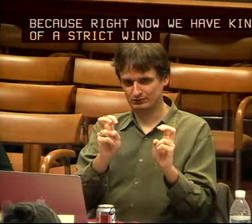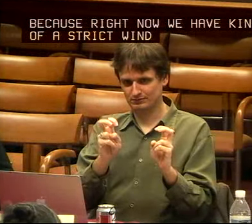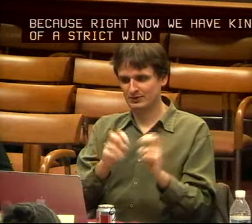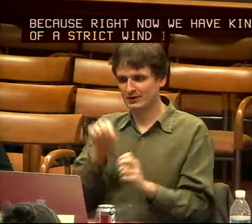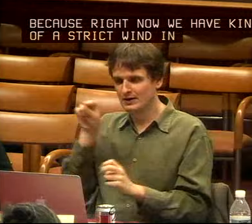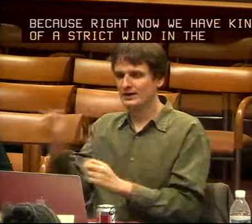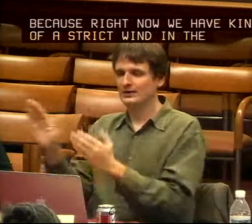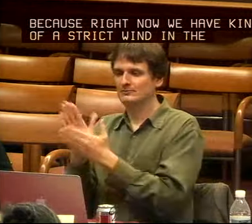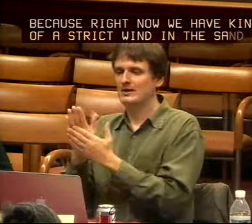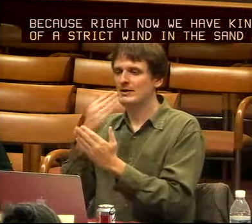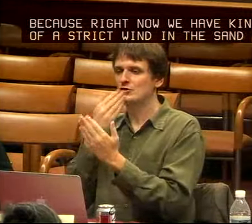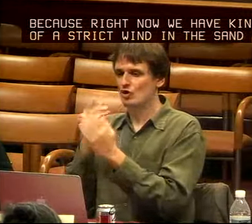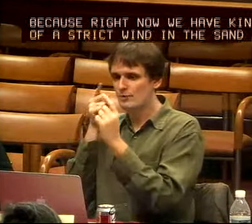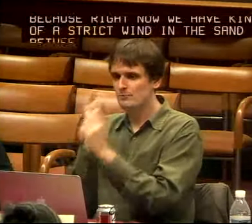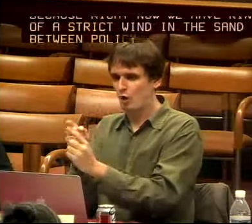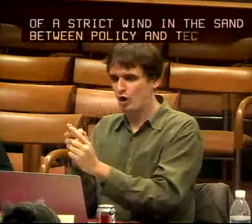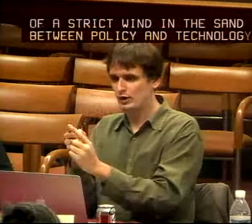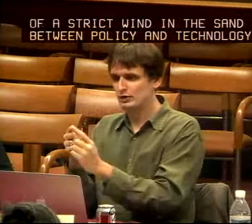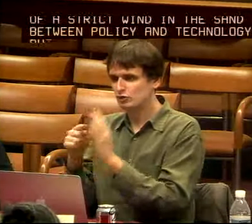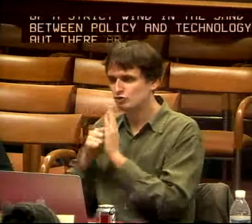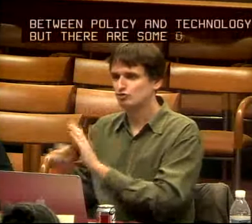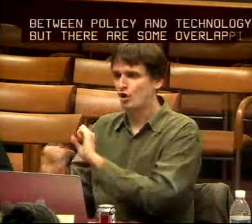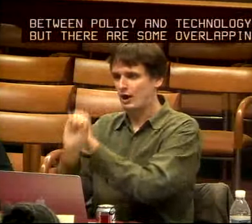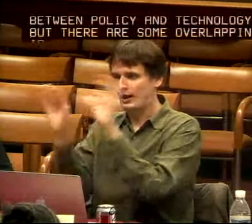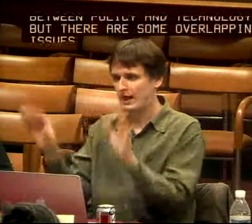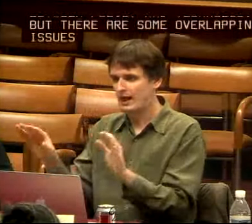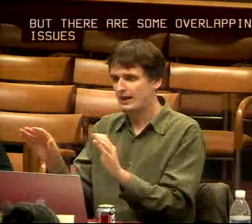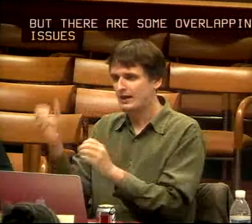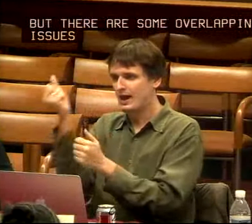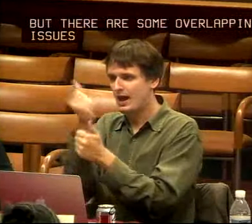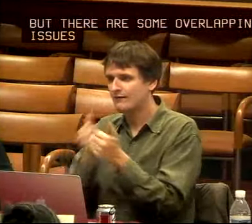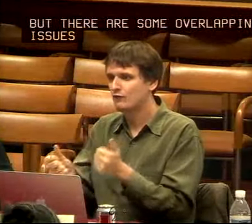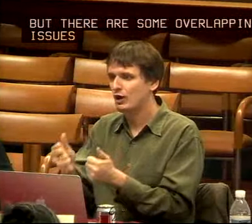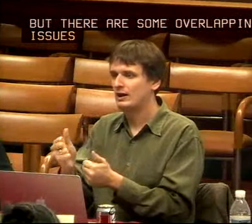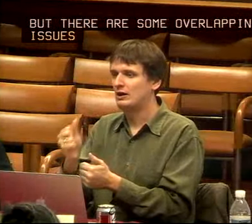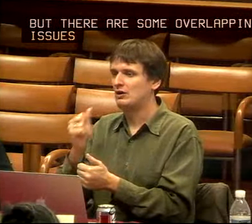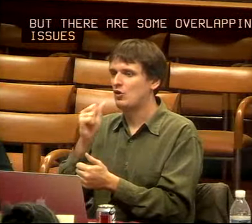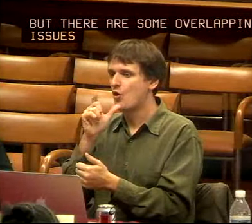issues. So this paper brings up those points to try to clarify